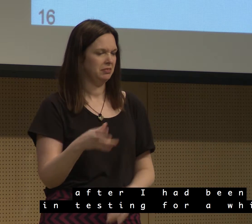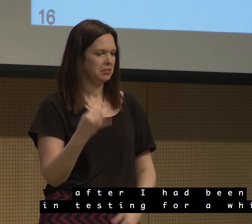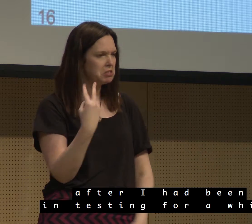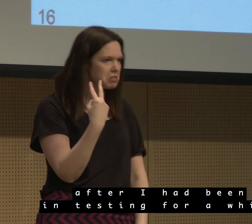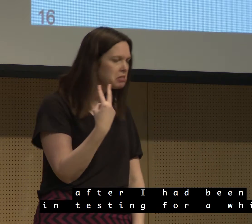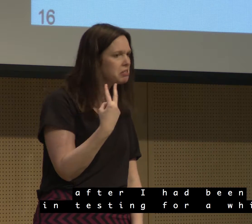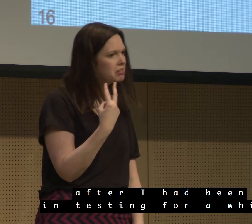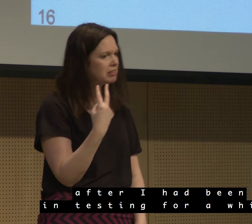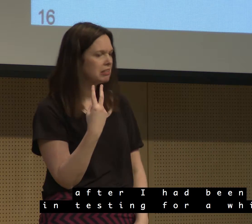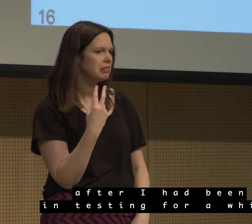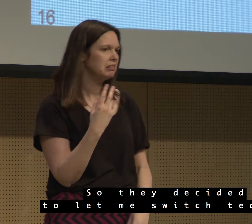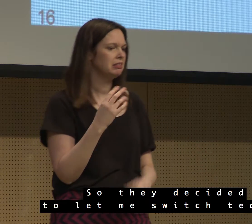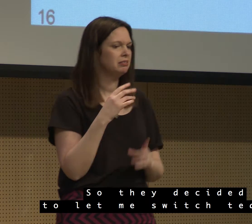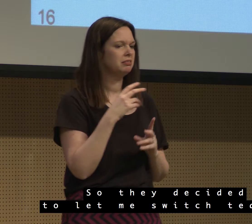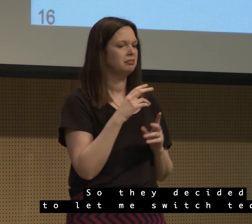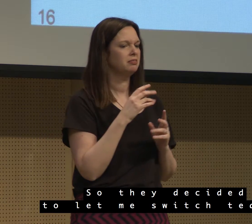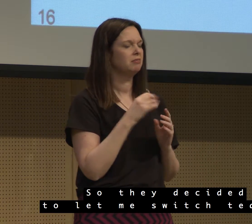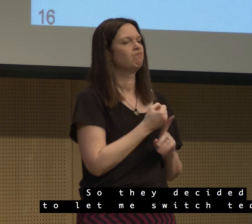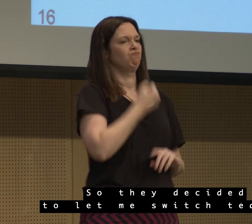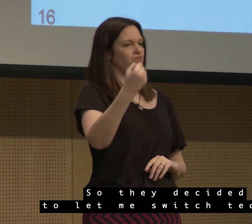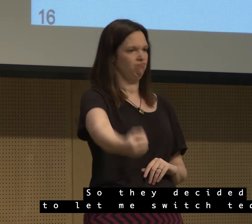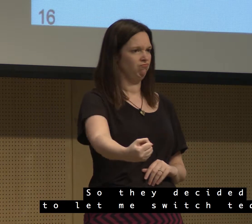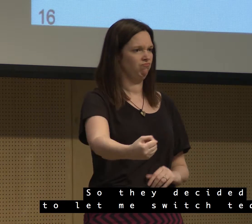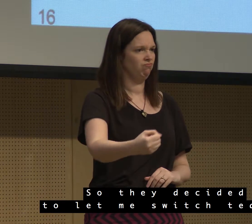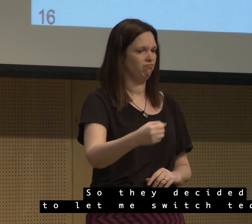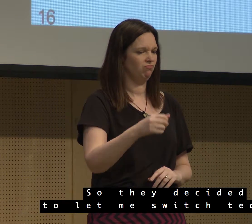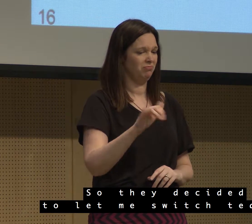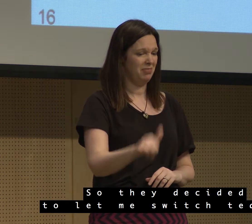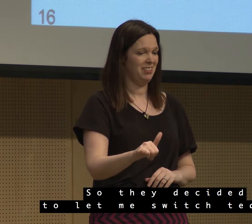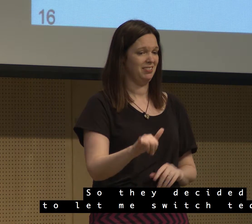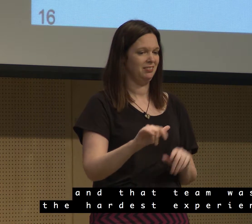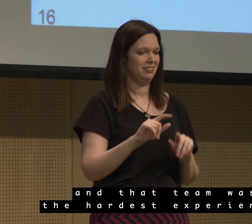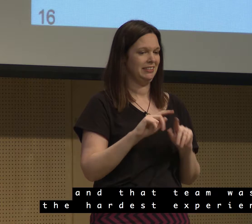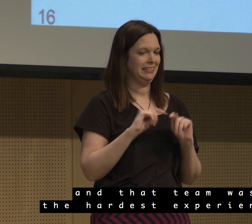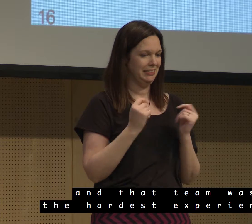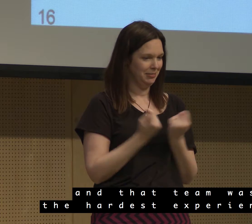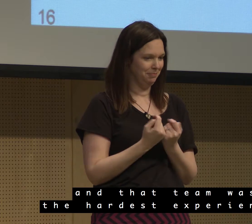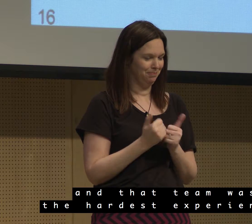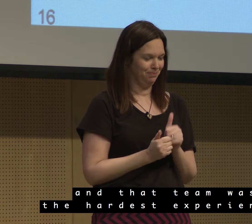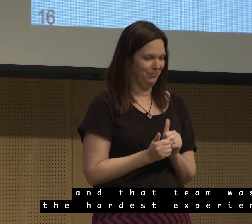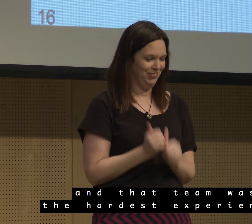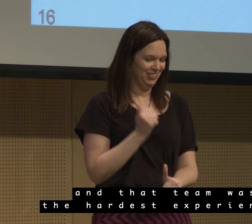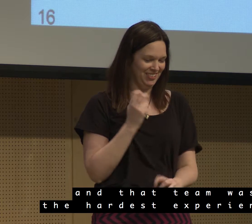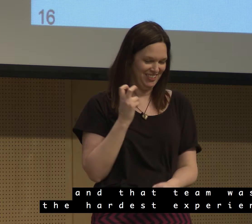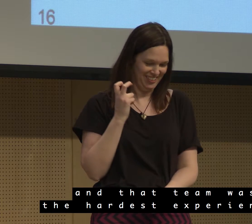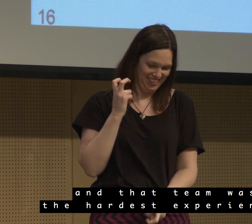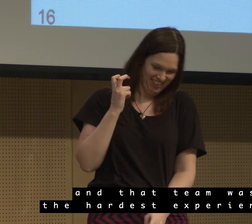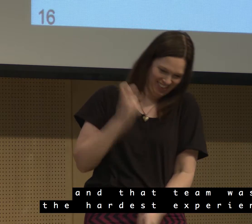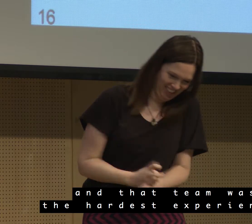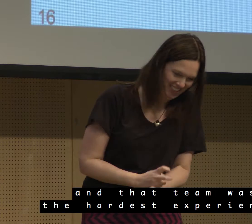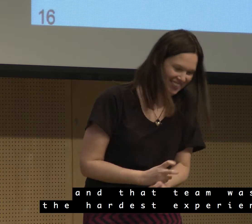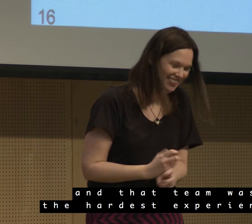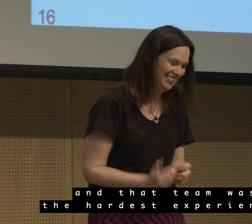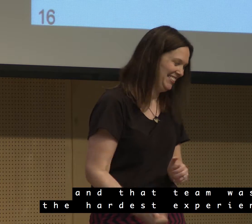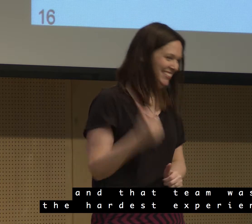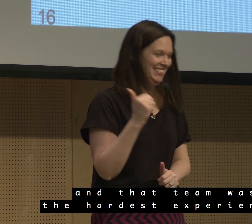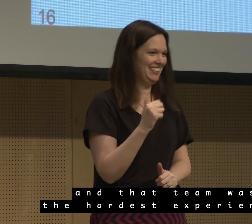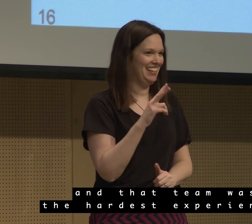for a while. So they decided to let me switch teams, and that team was the